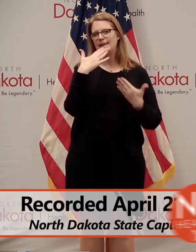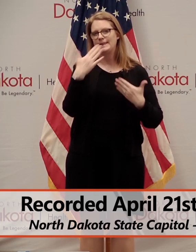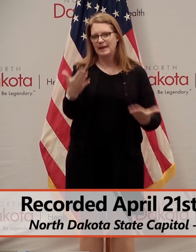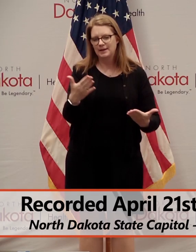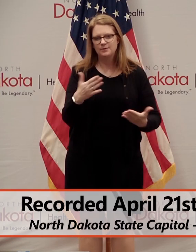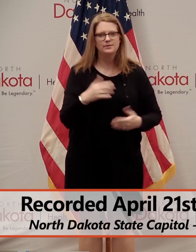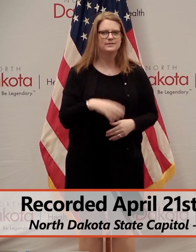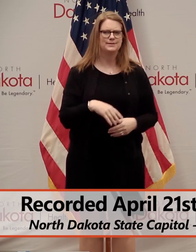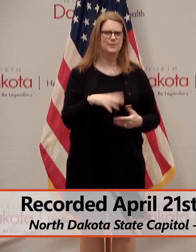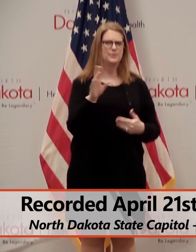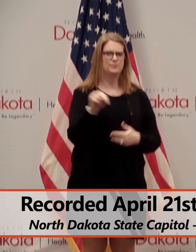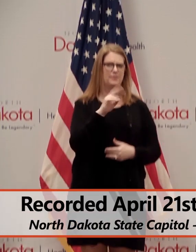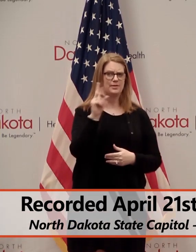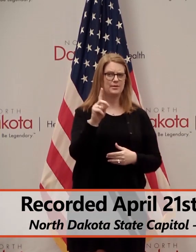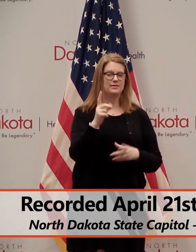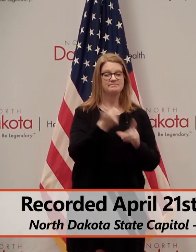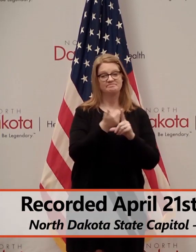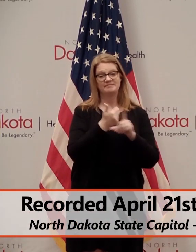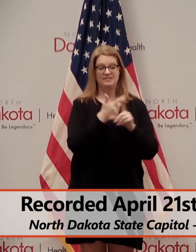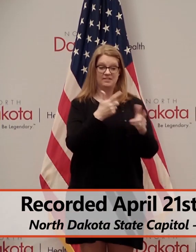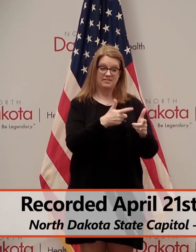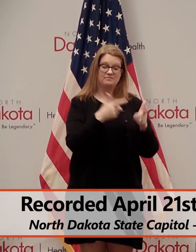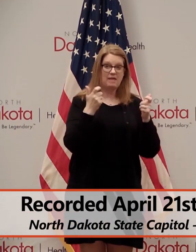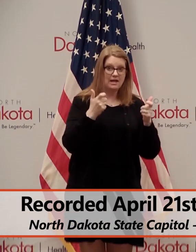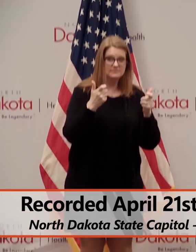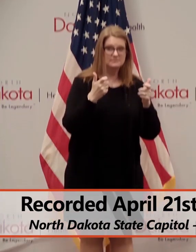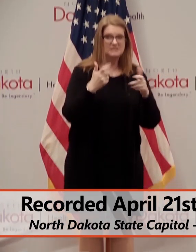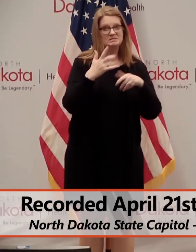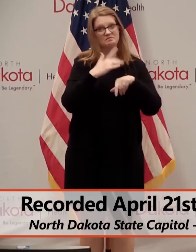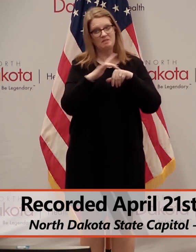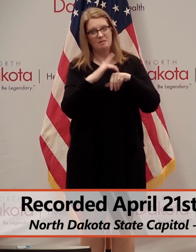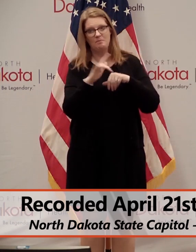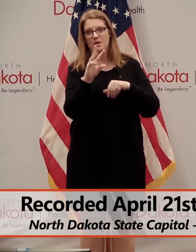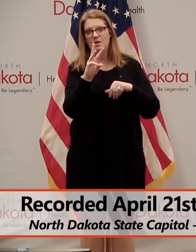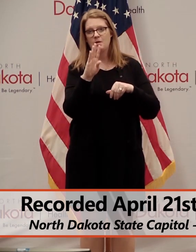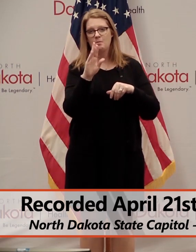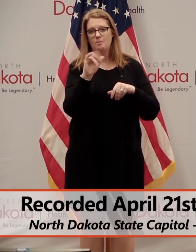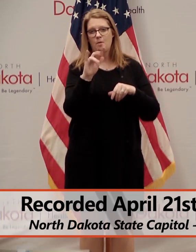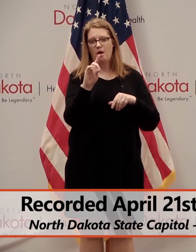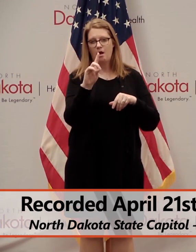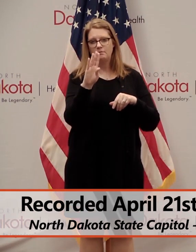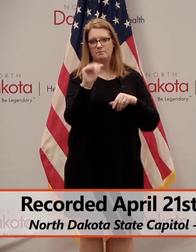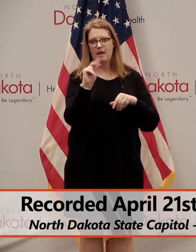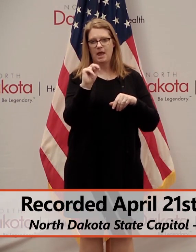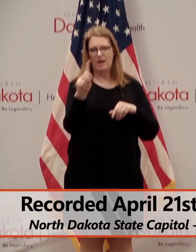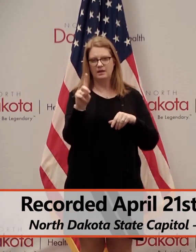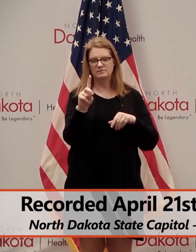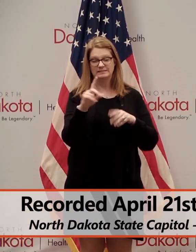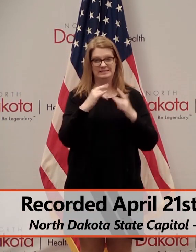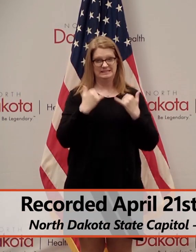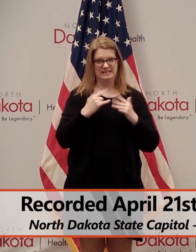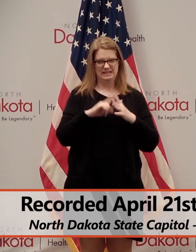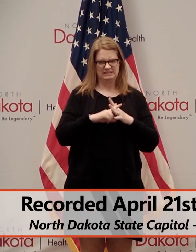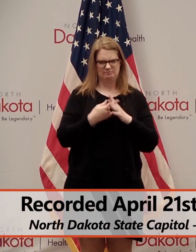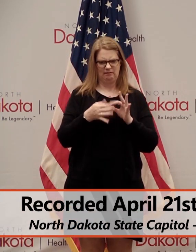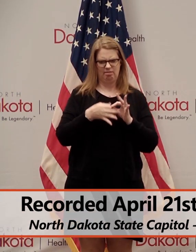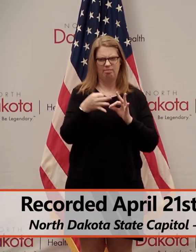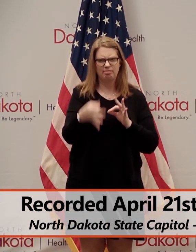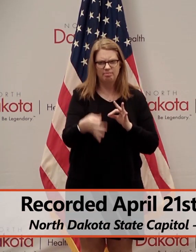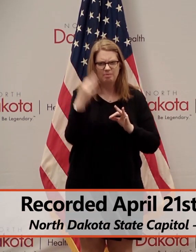Even though North Dakota's got the fastest and perhaps widest broadband in the state, we delayed to start today because there